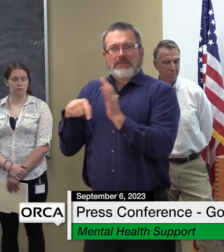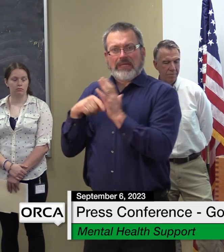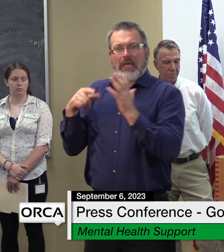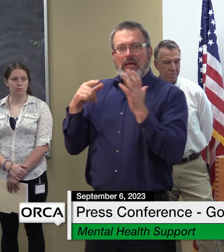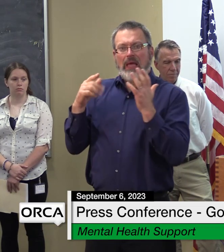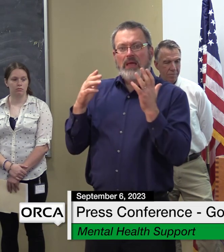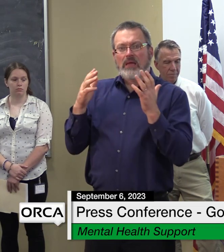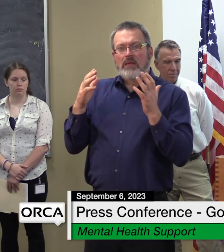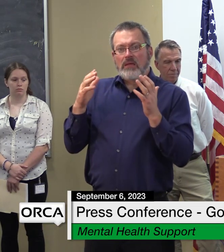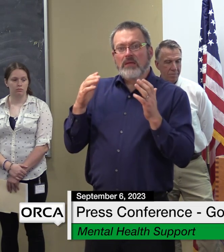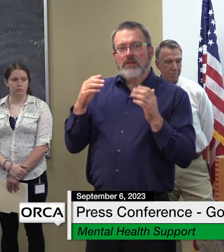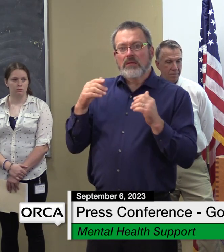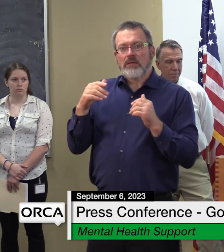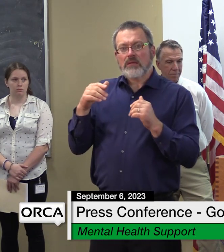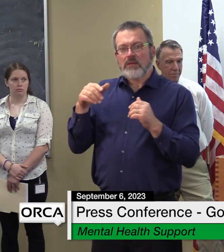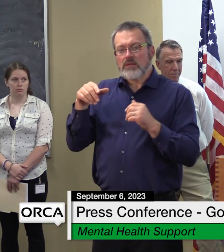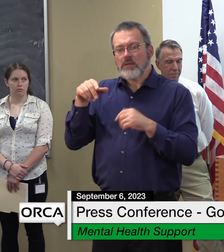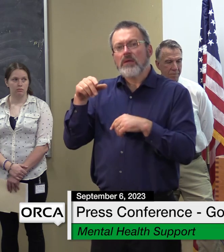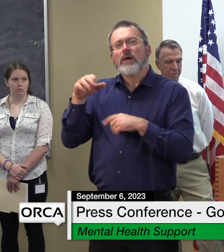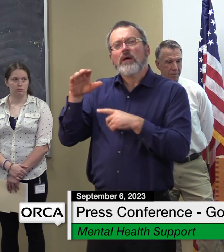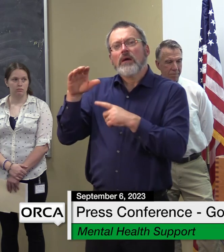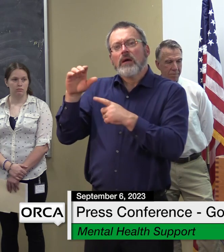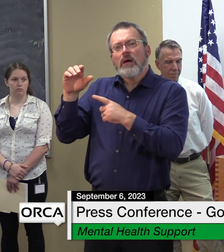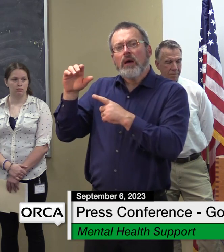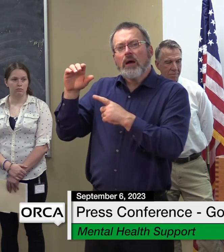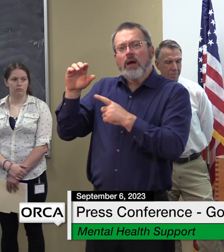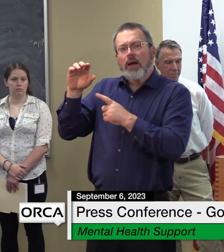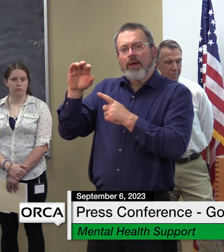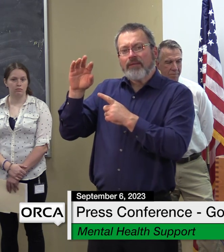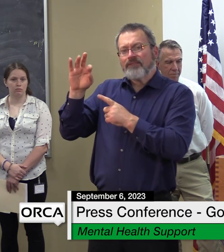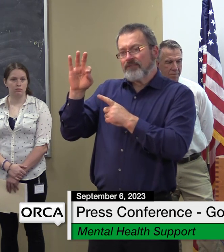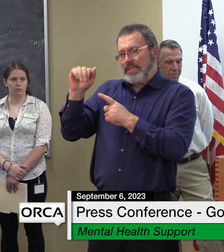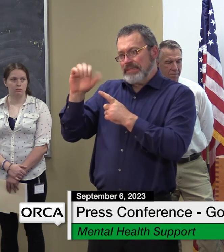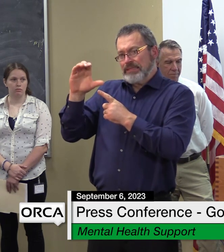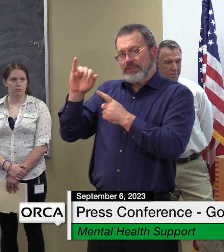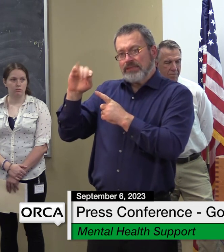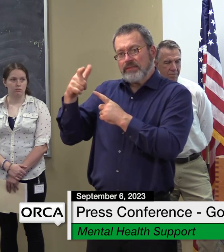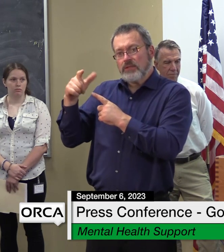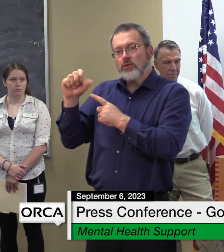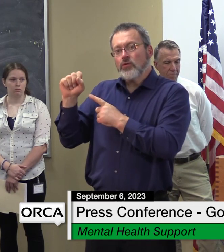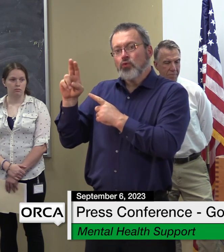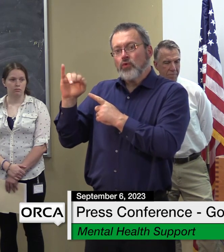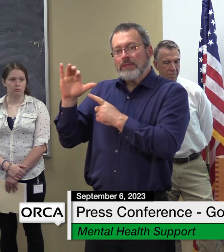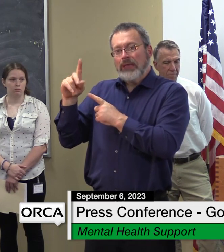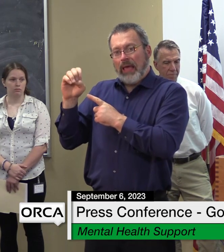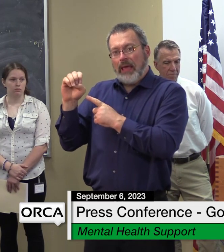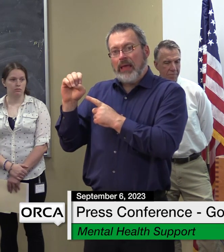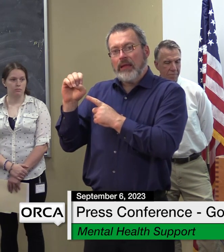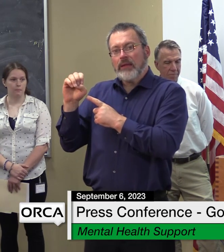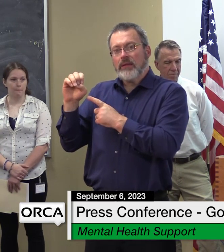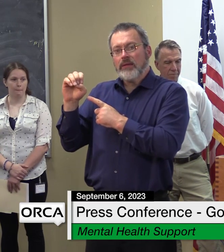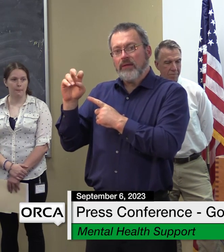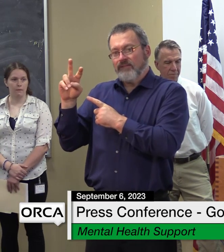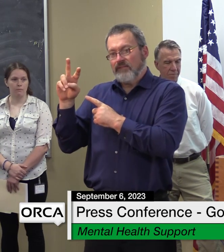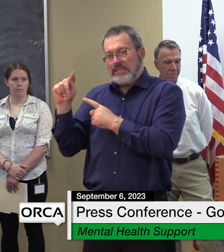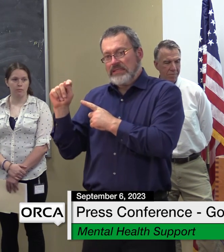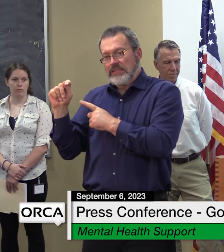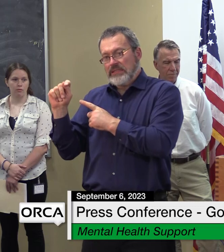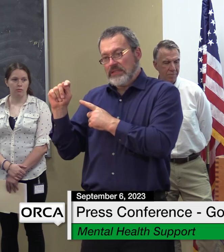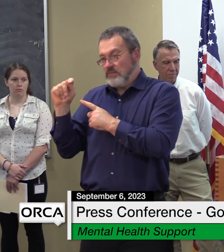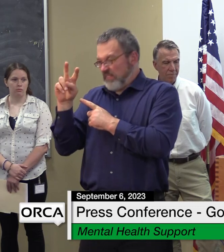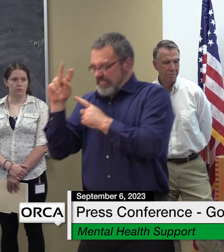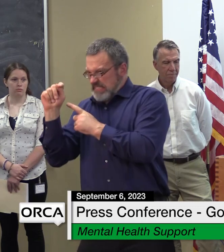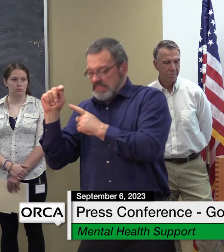facingsuicidevt.org to hear inspiring stories of hope, resiliency, and recovery, and also to access suicide